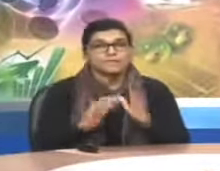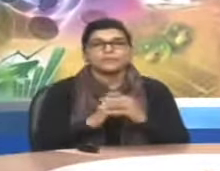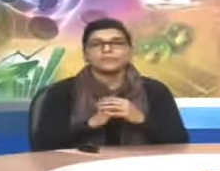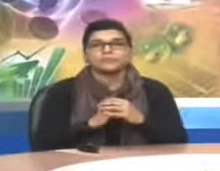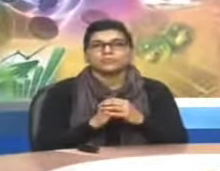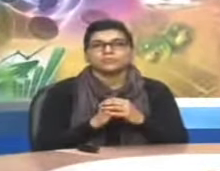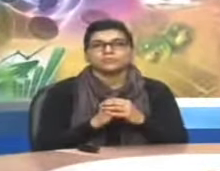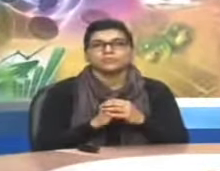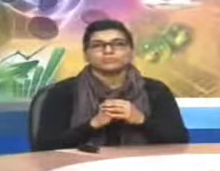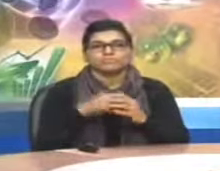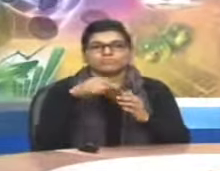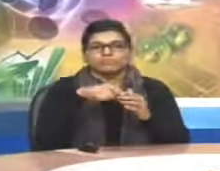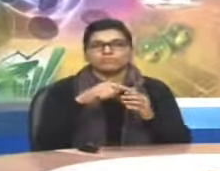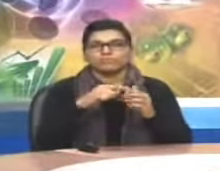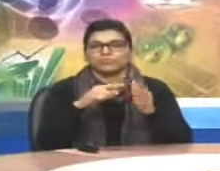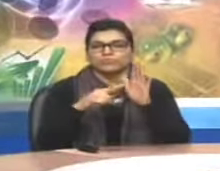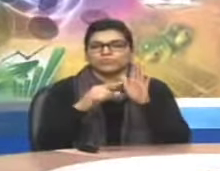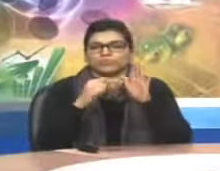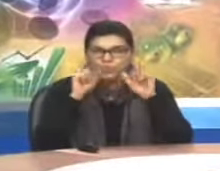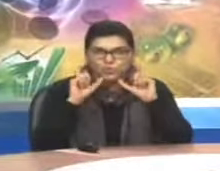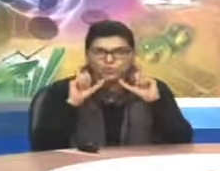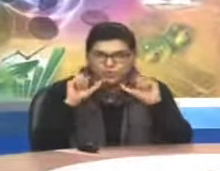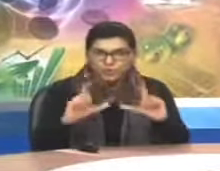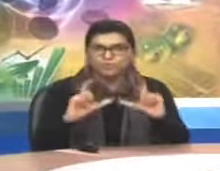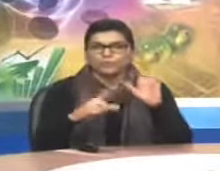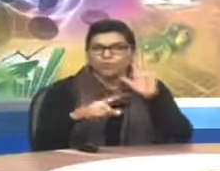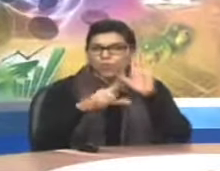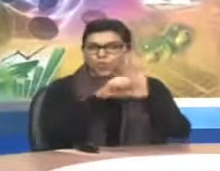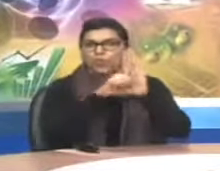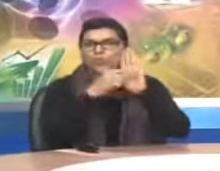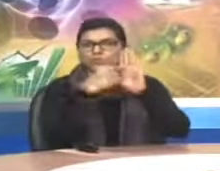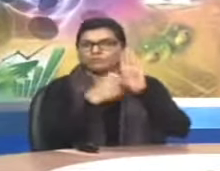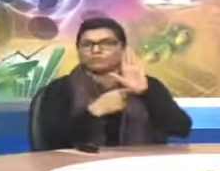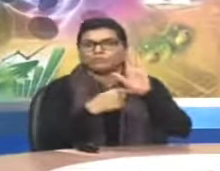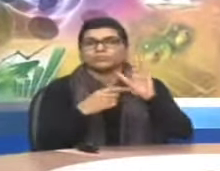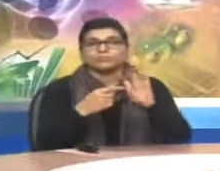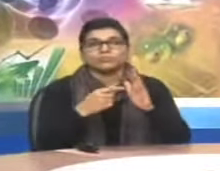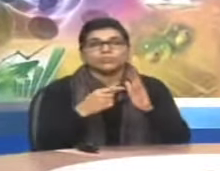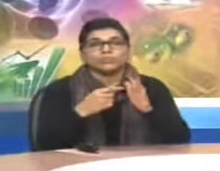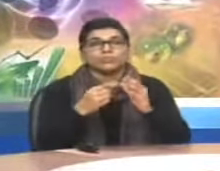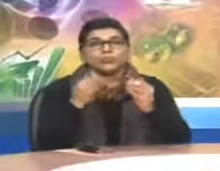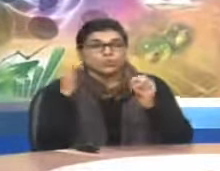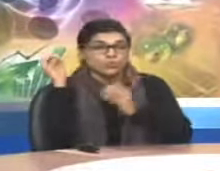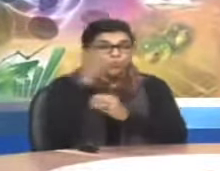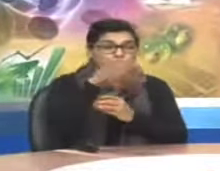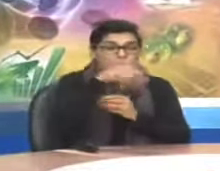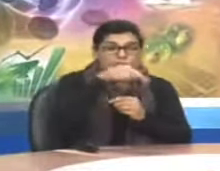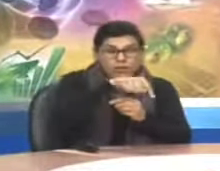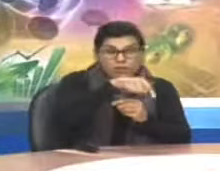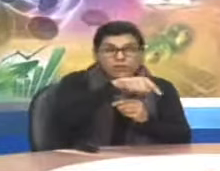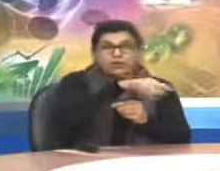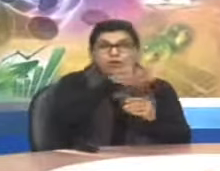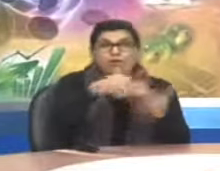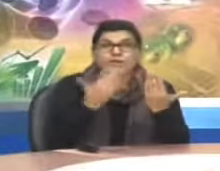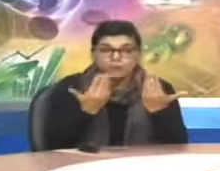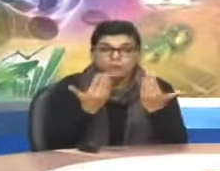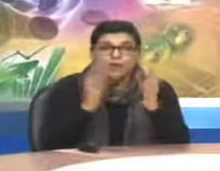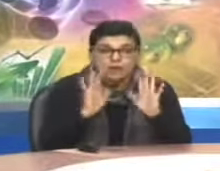At few places, there are few precautions and also ordinances have